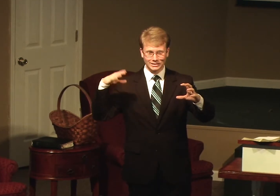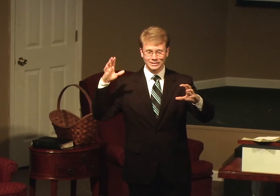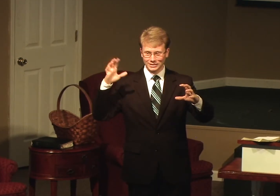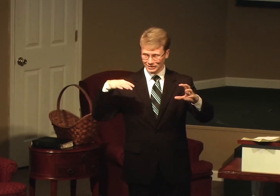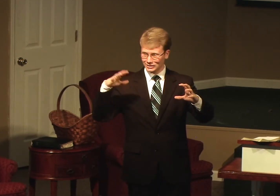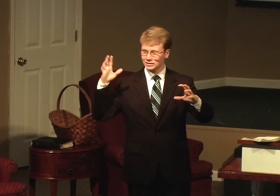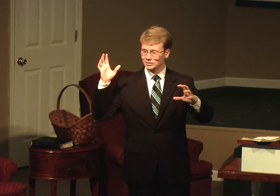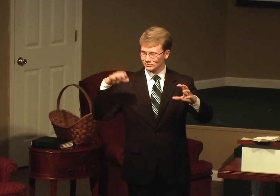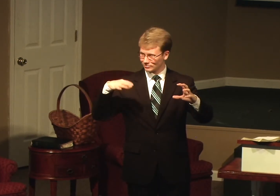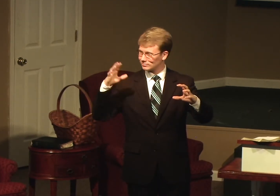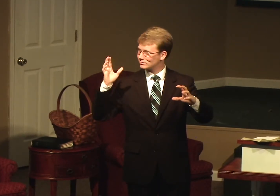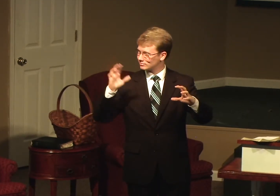and then the rain started,